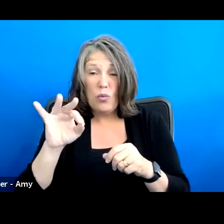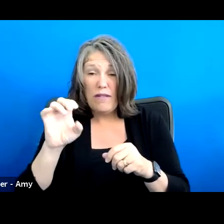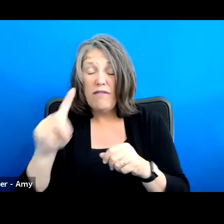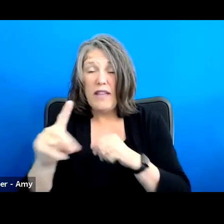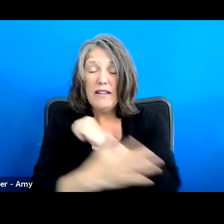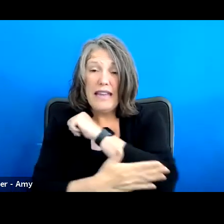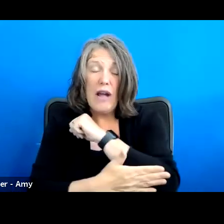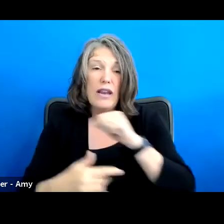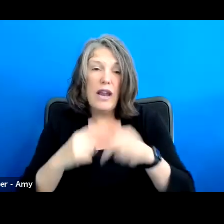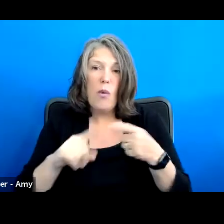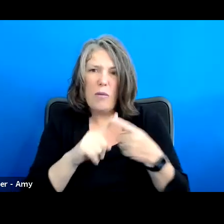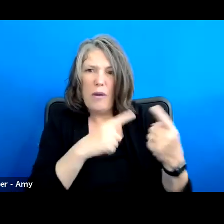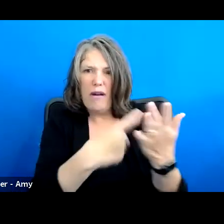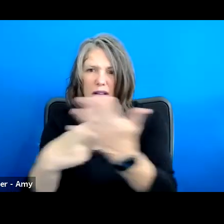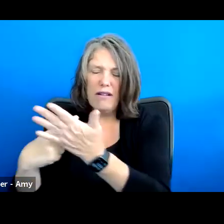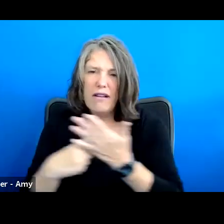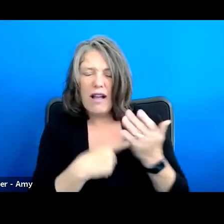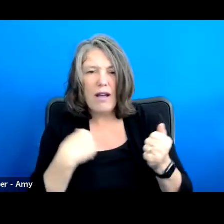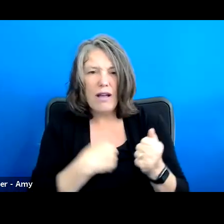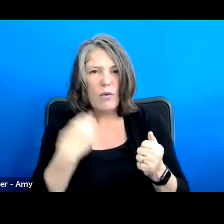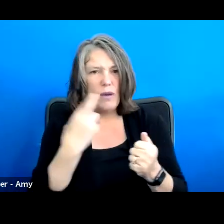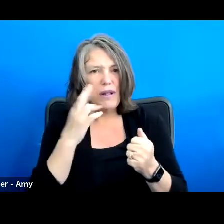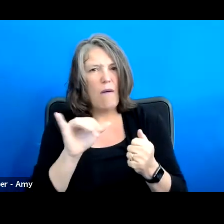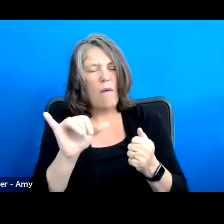we got to talking with them and realized this resource was available.